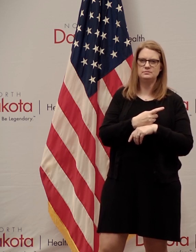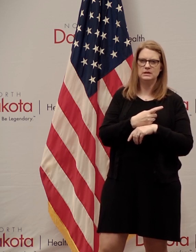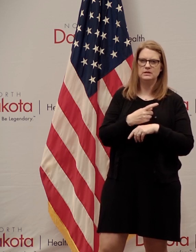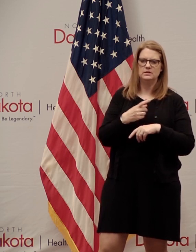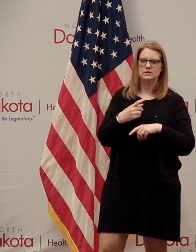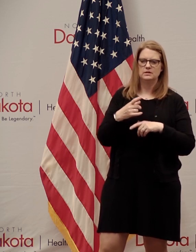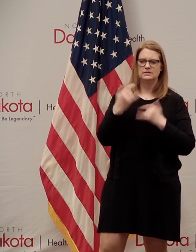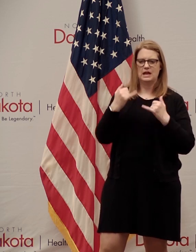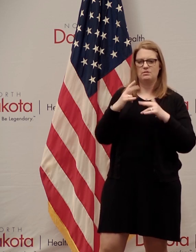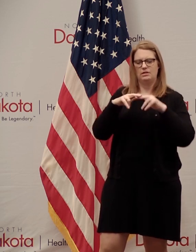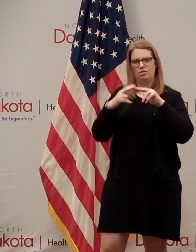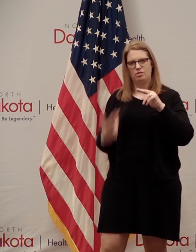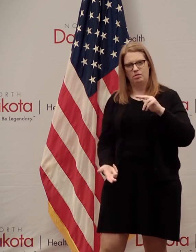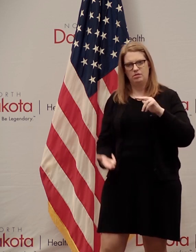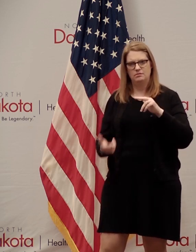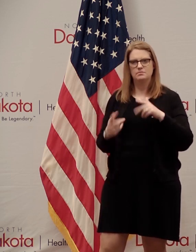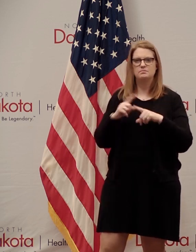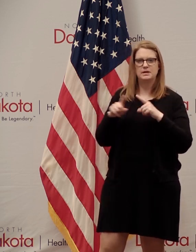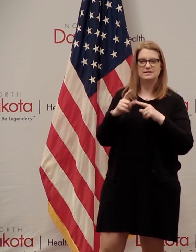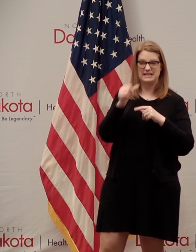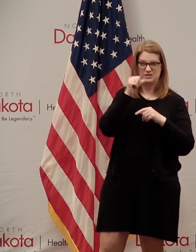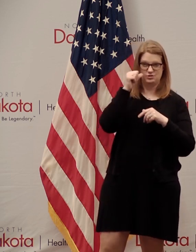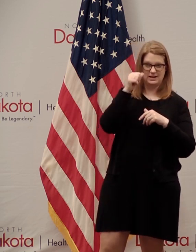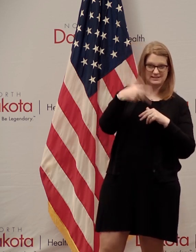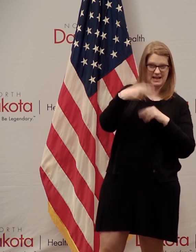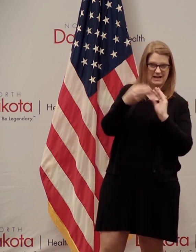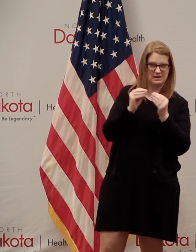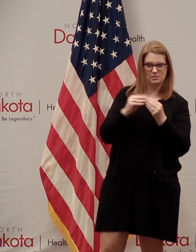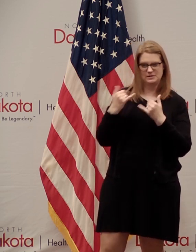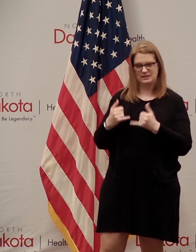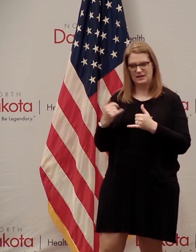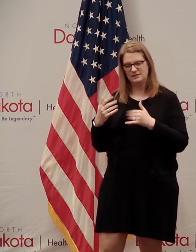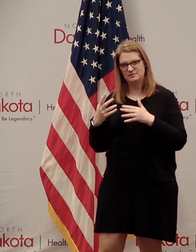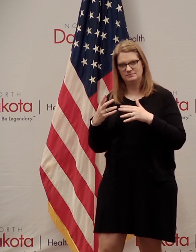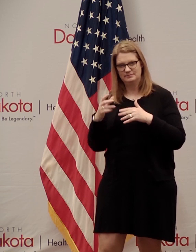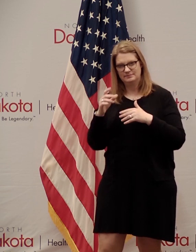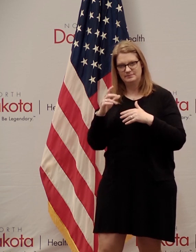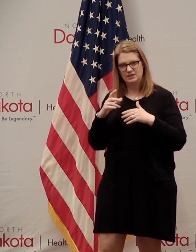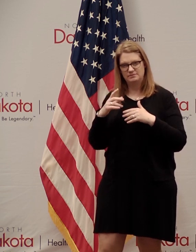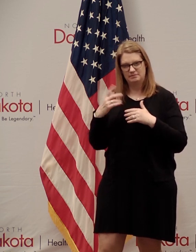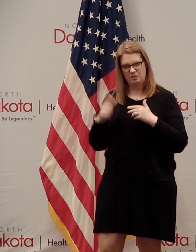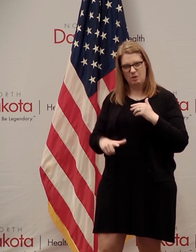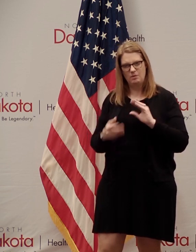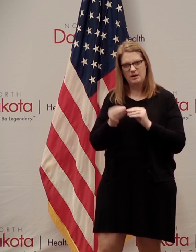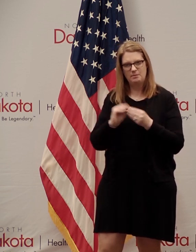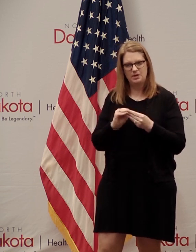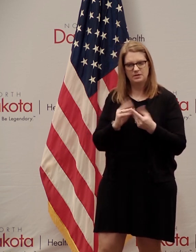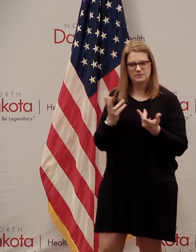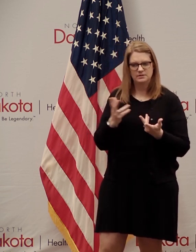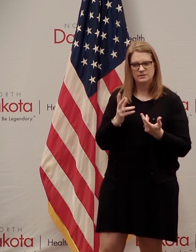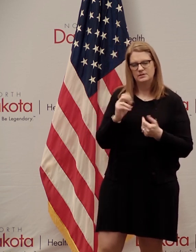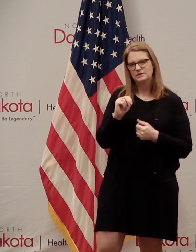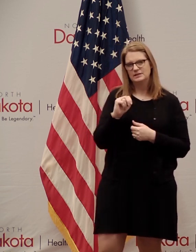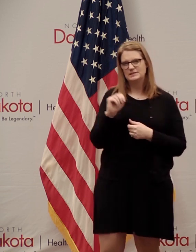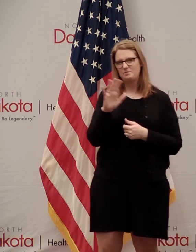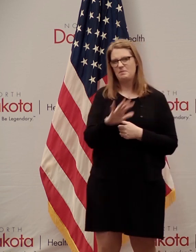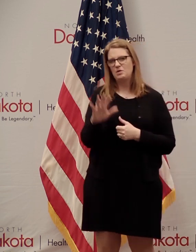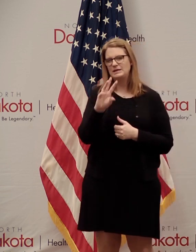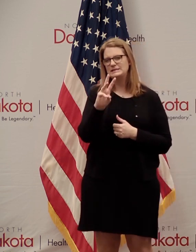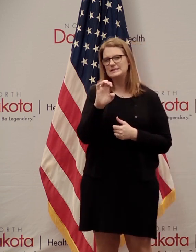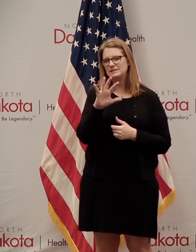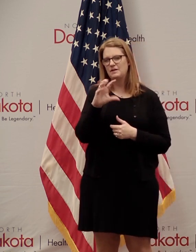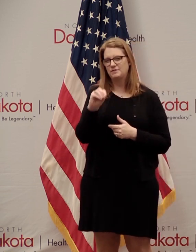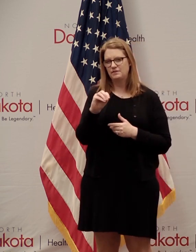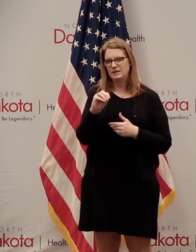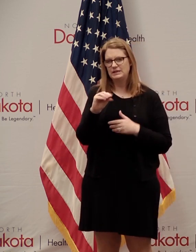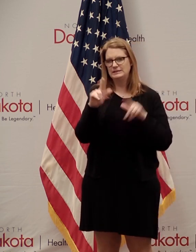number today. You average those 2 days together and that still puts us at about that 650 run rate, and where we want to get to